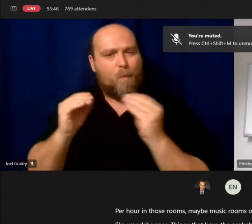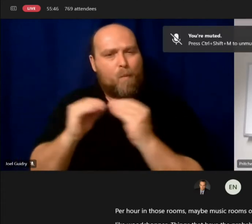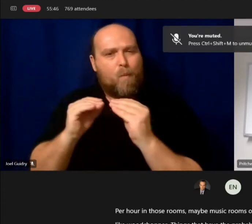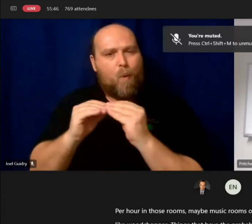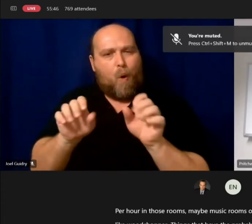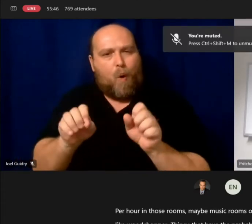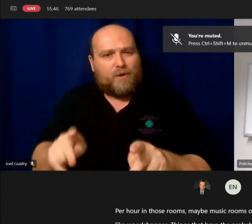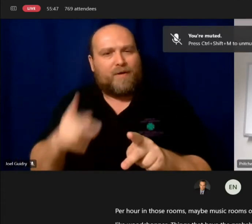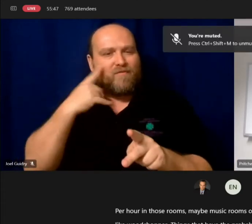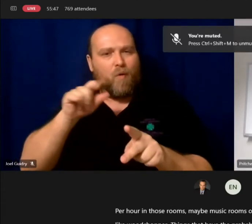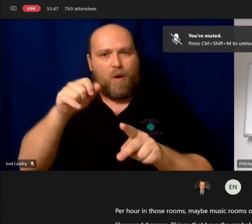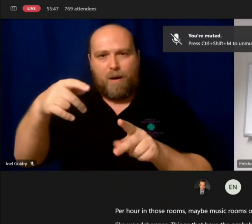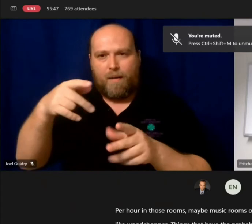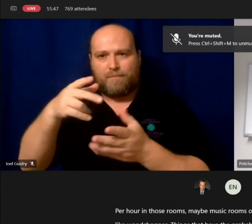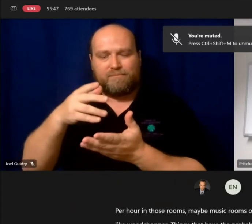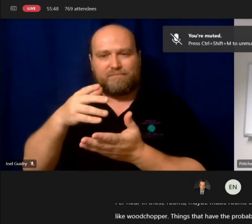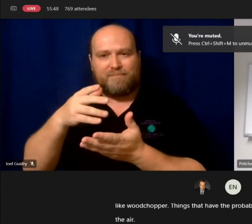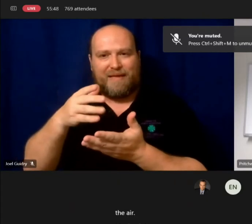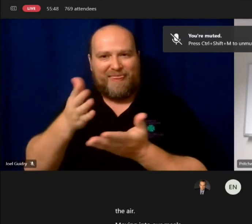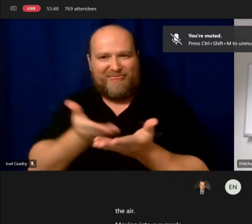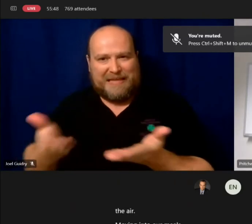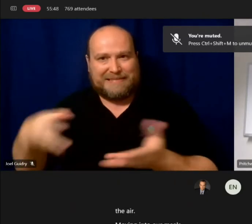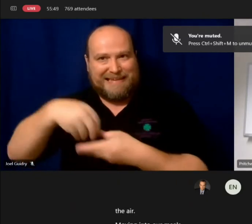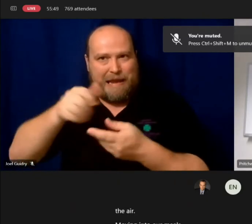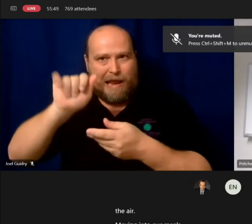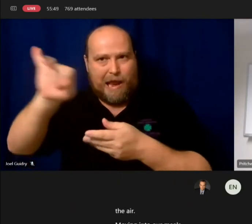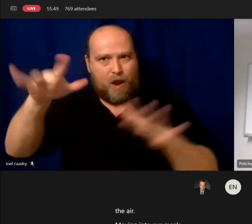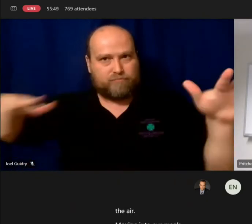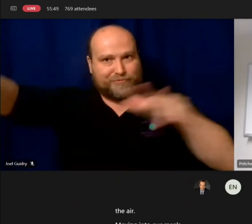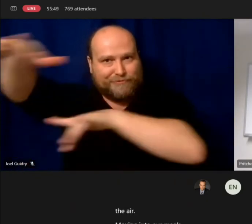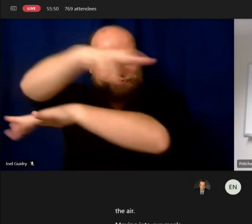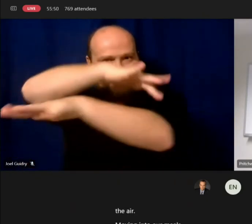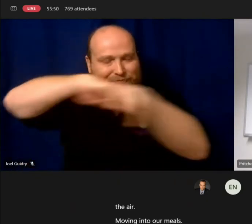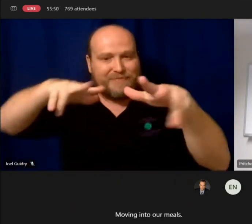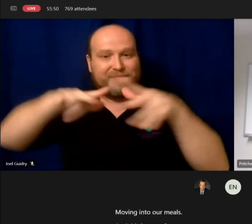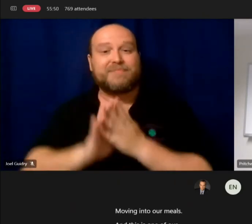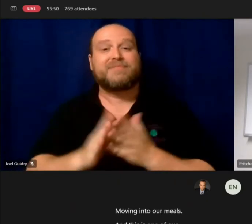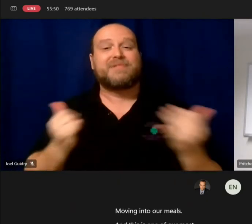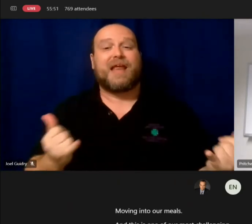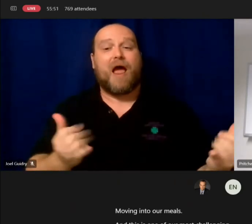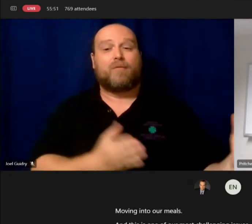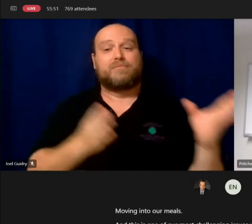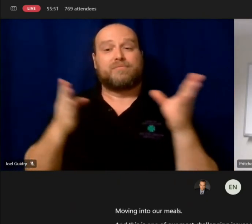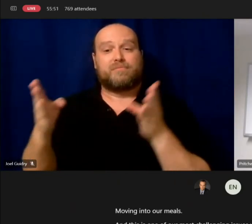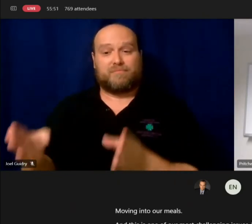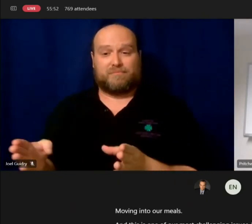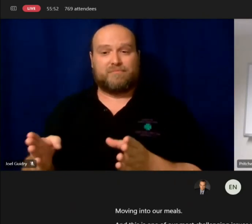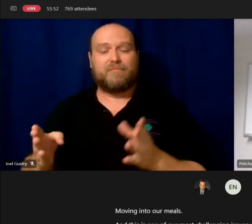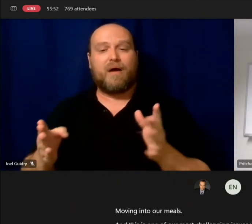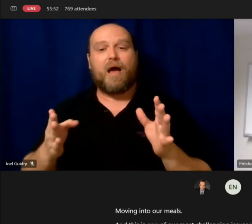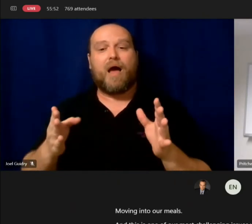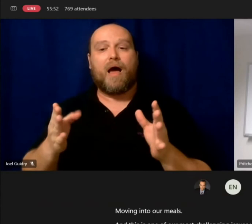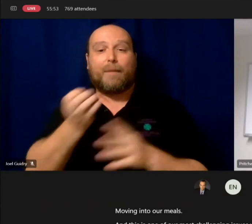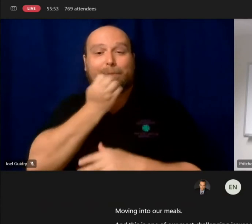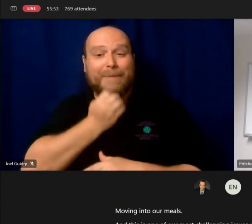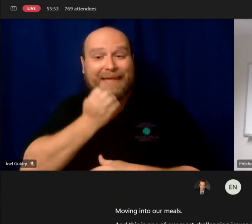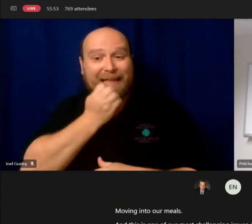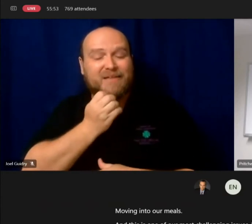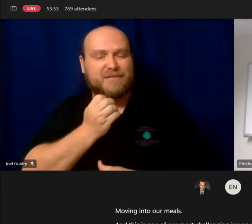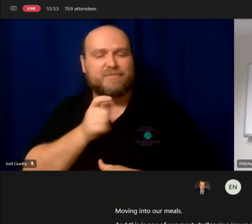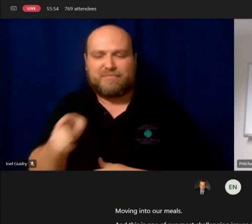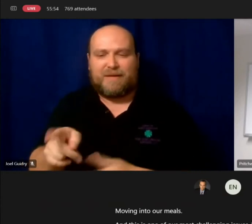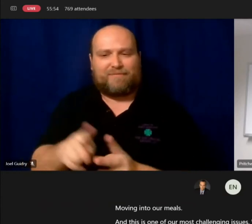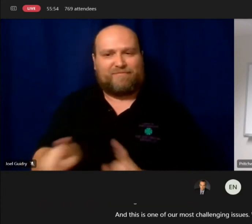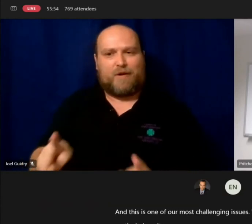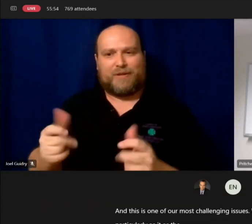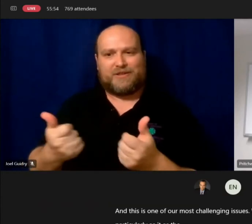Moving into our meals, and this is one of our most challenging issues we continue to work through, particularly as the concerns for the